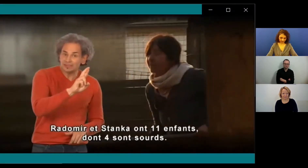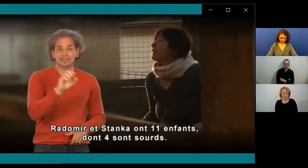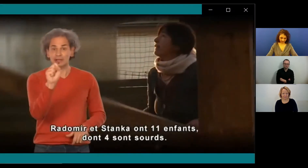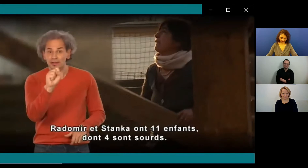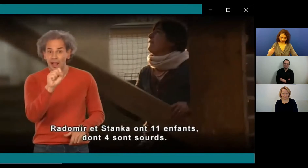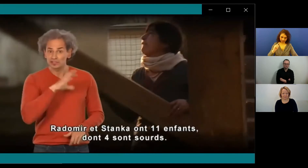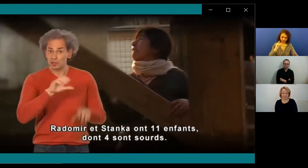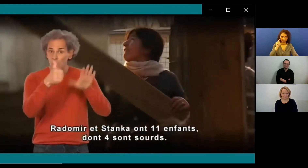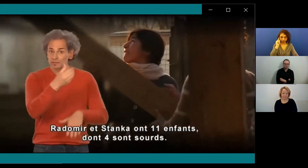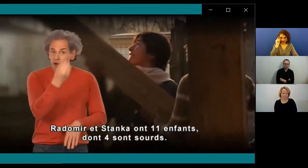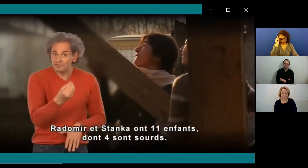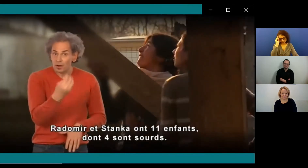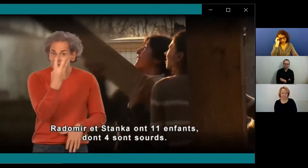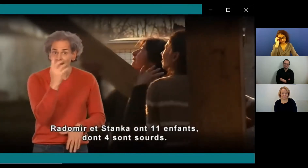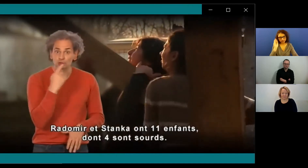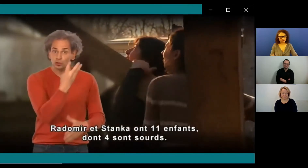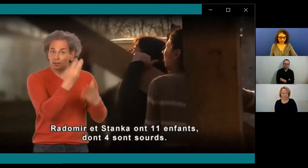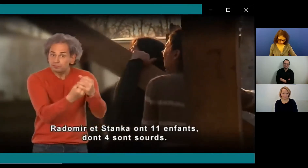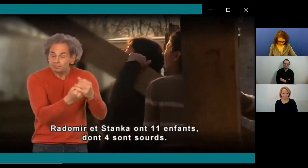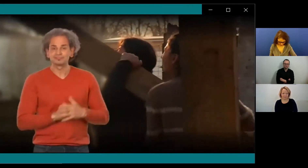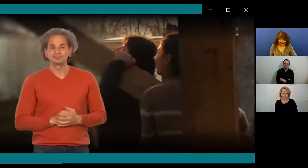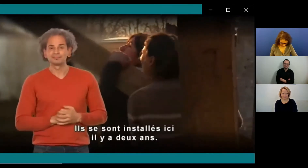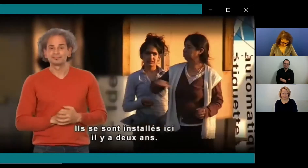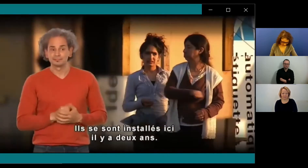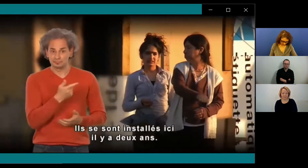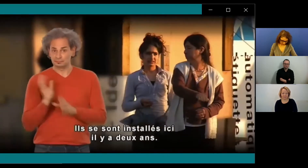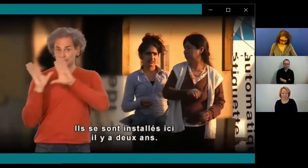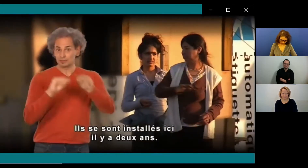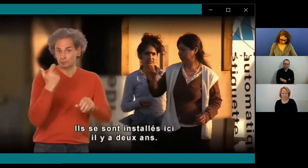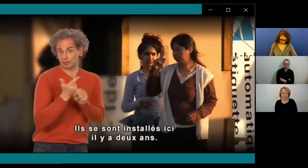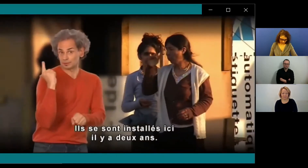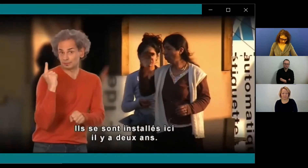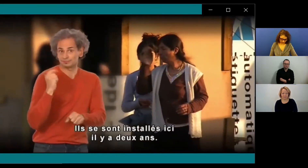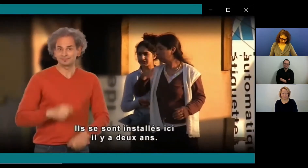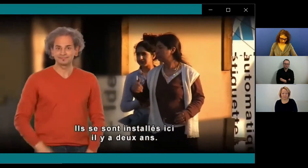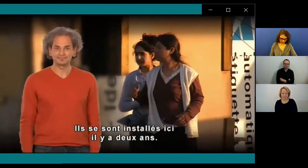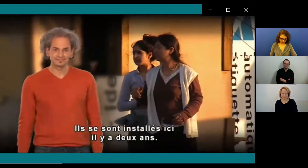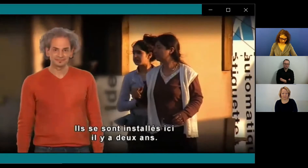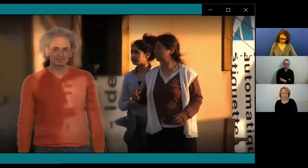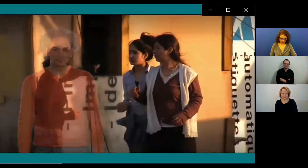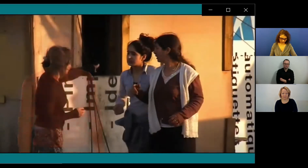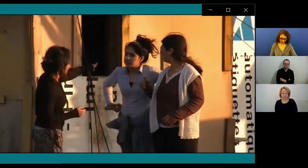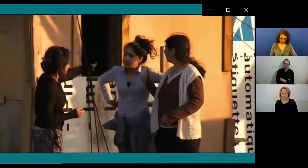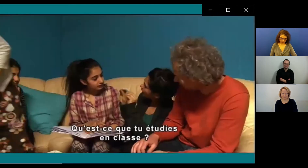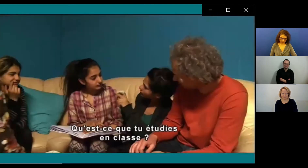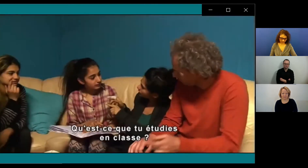The family Adovic, Radomir, and Stanka, they have 11 children, 4 are deaf, and they've been living here for the